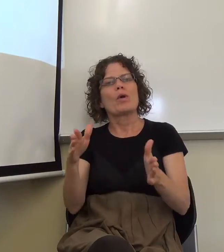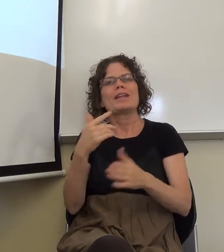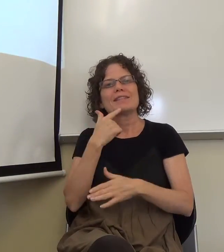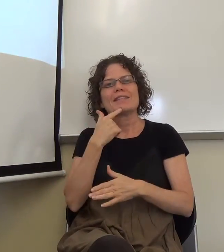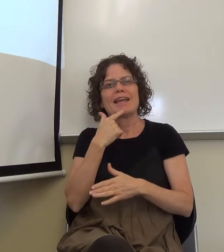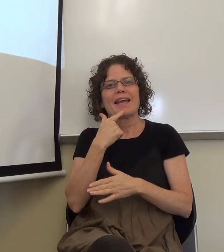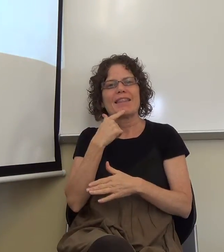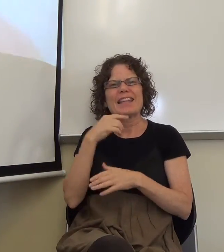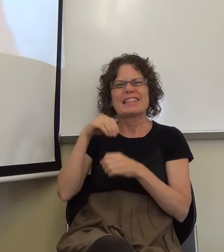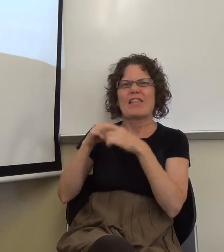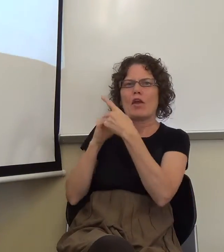here.